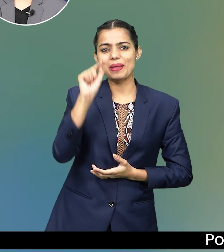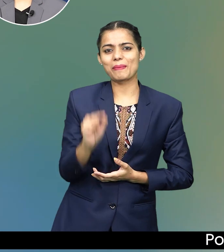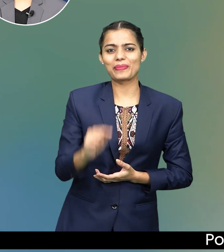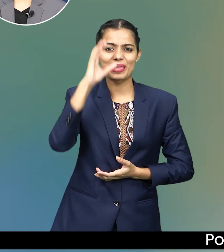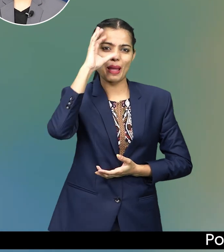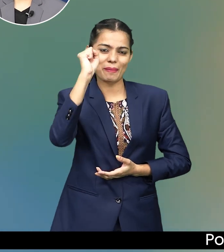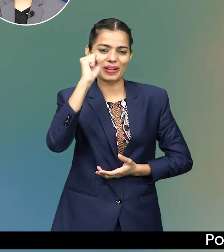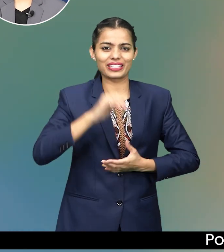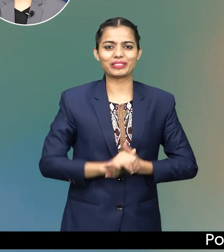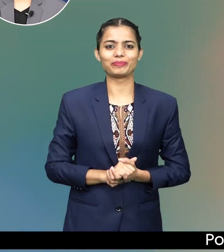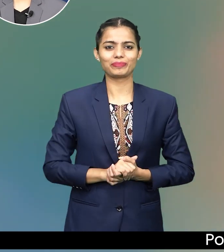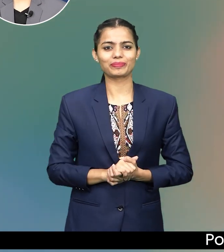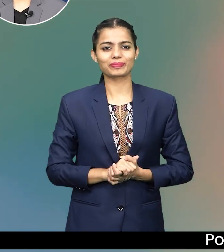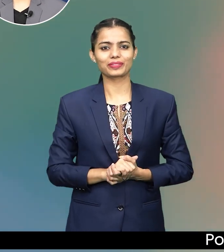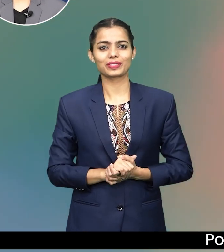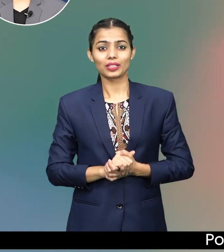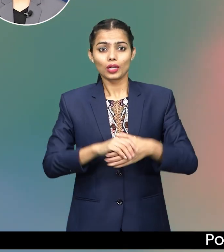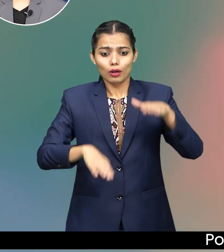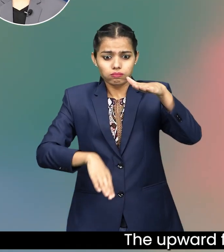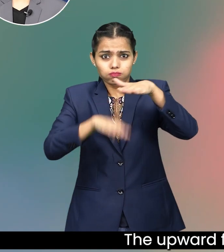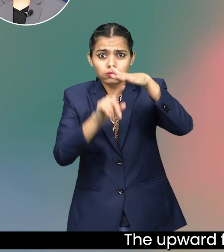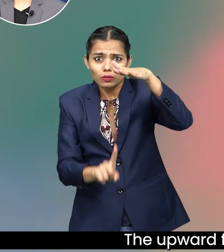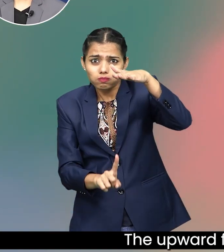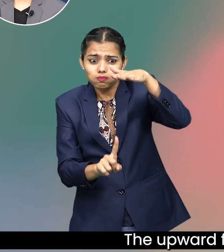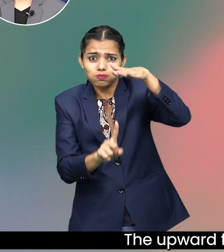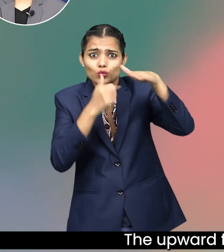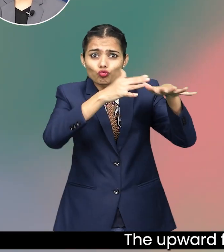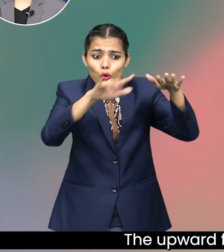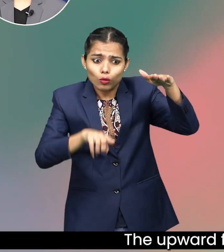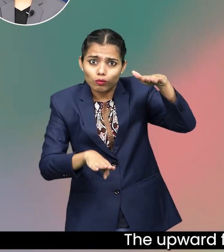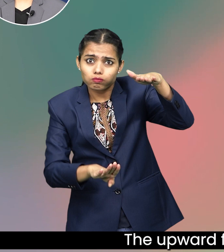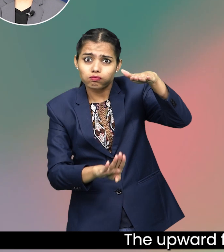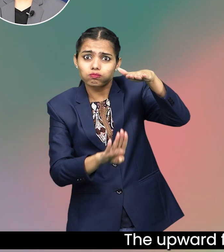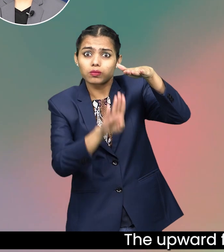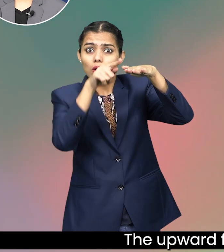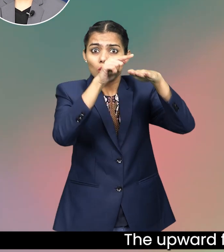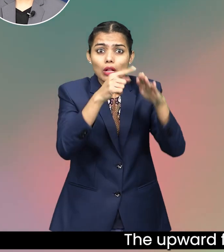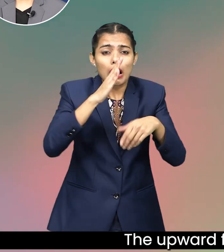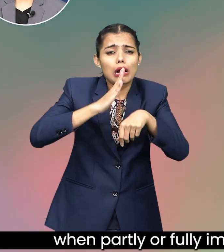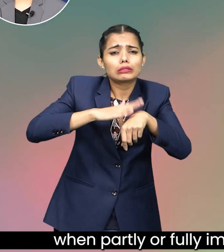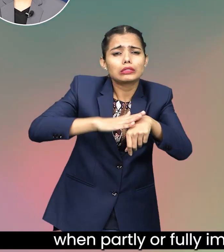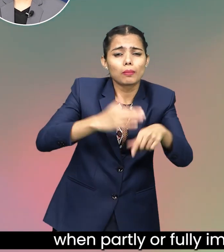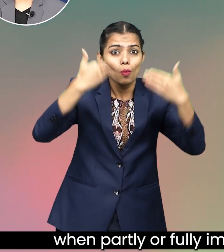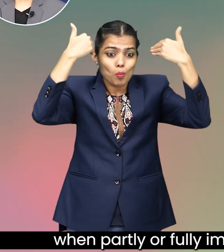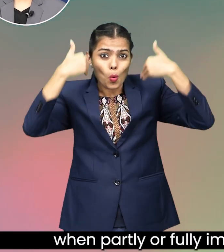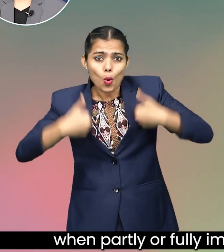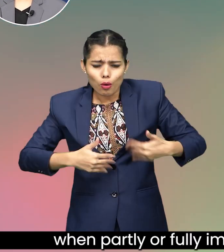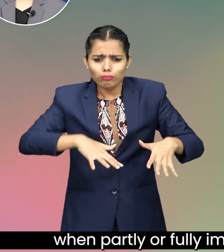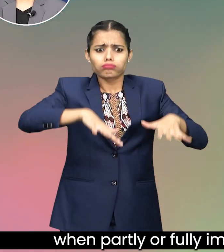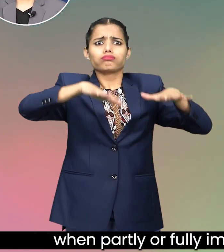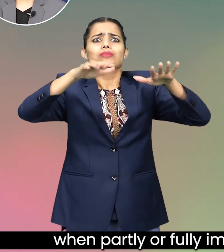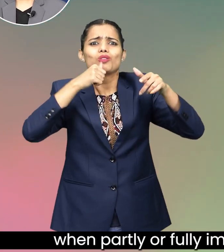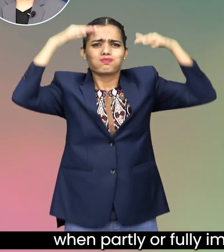points to remember the upward force experienced by a body when partly